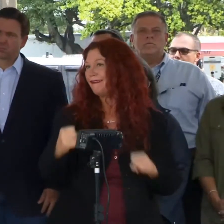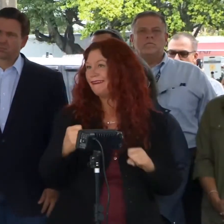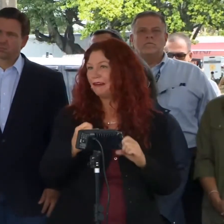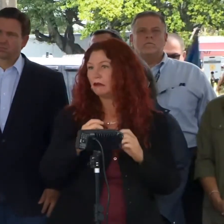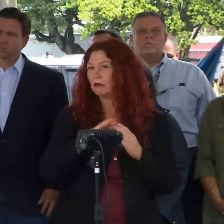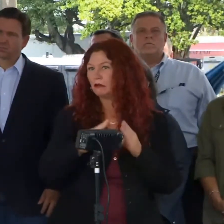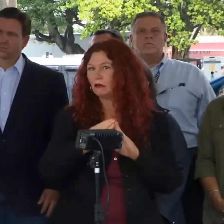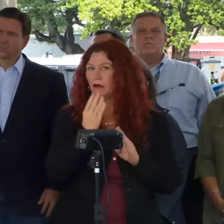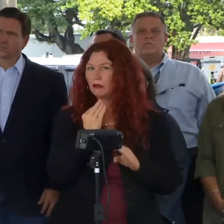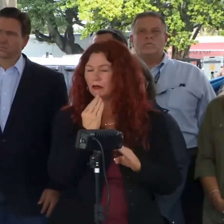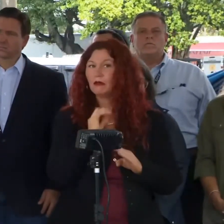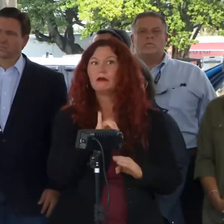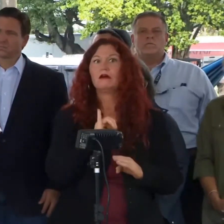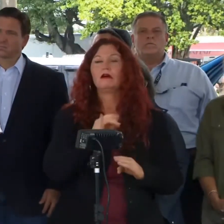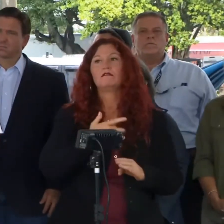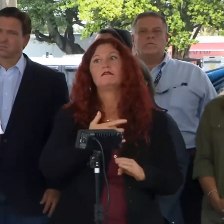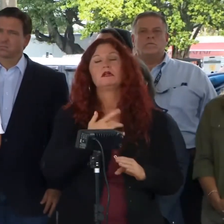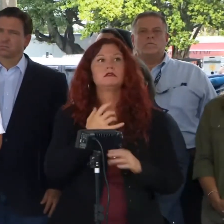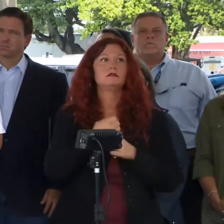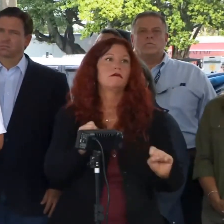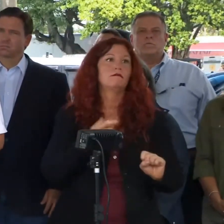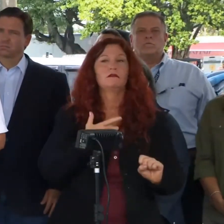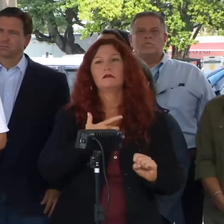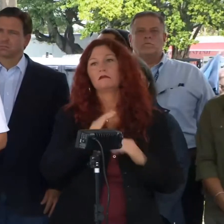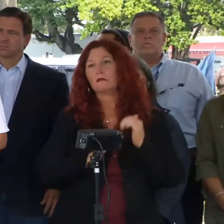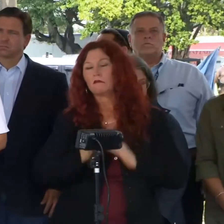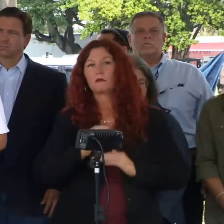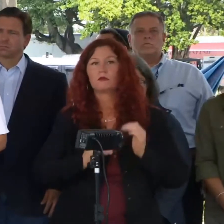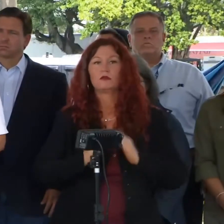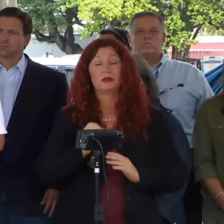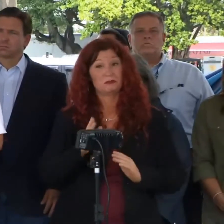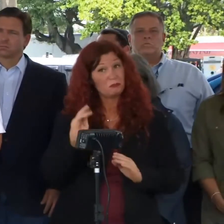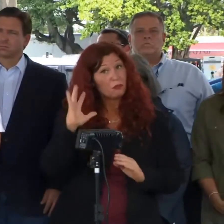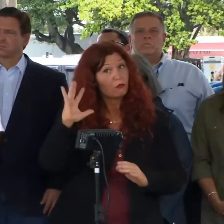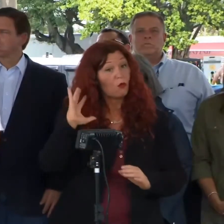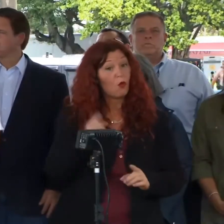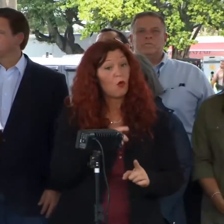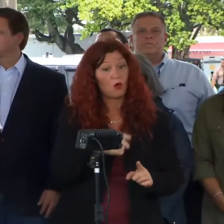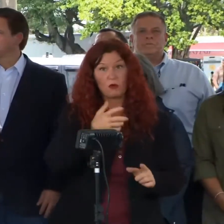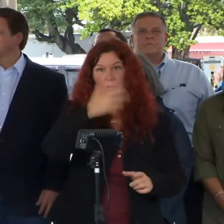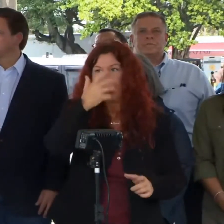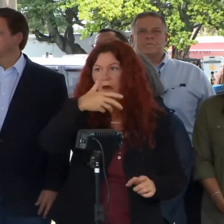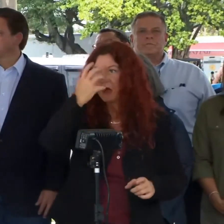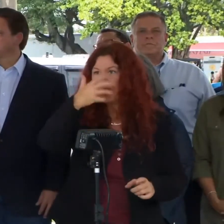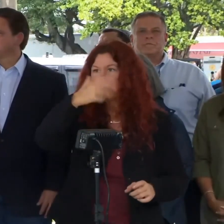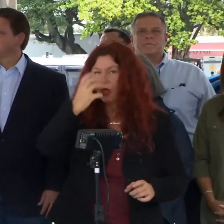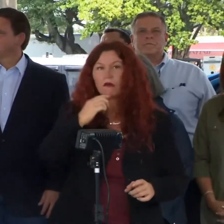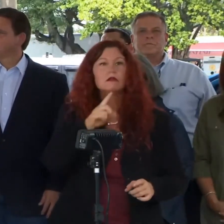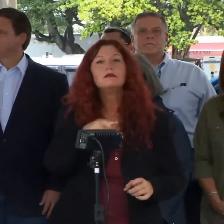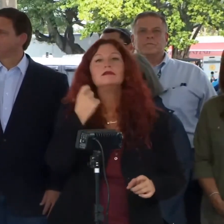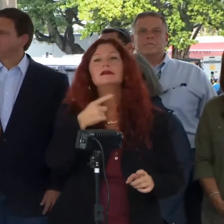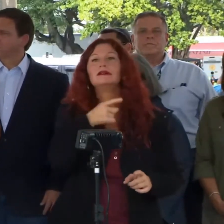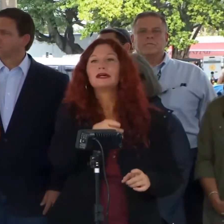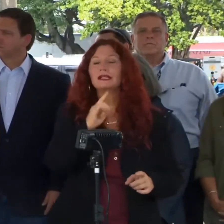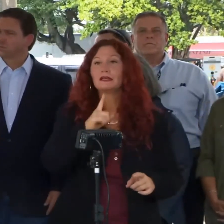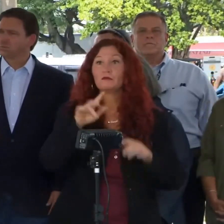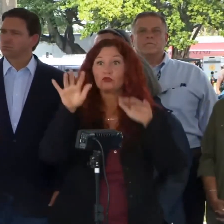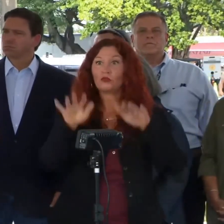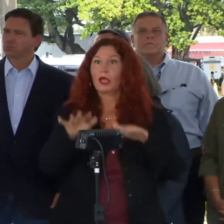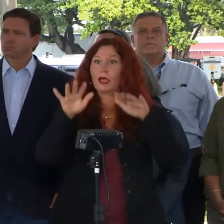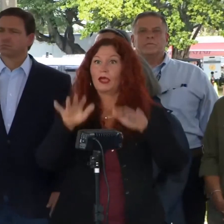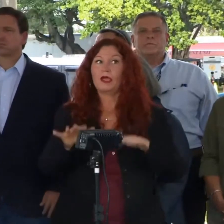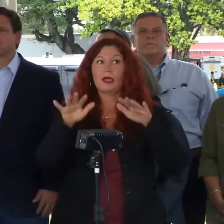little anger. There were questions about why the work has to stop when there's rain, thunderstorms, and